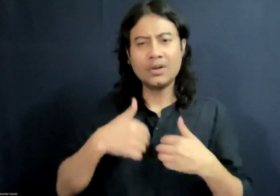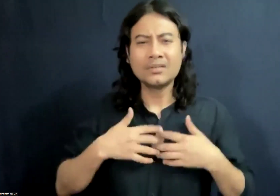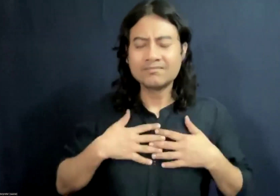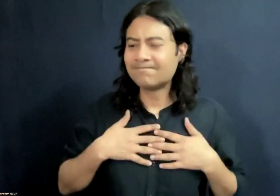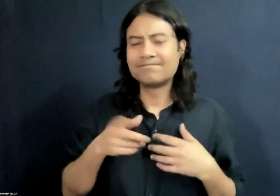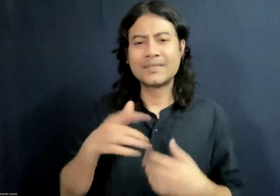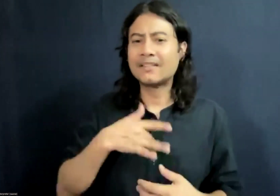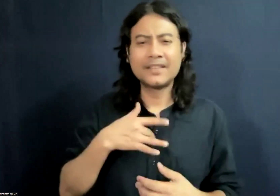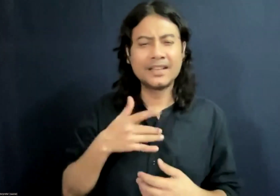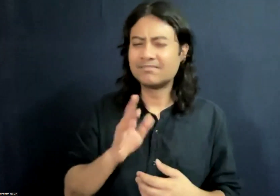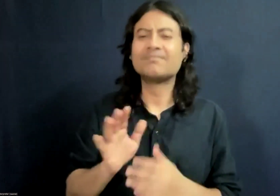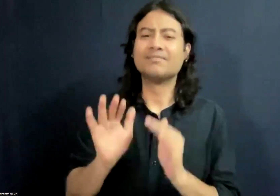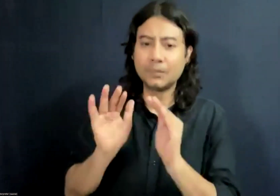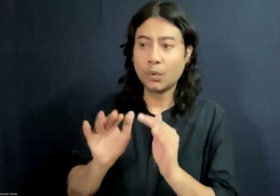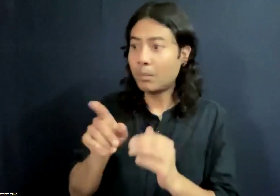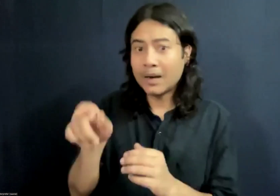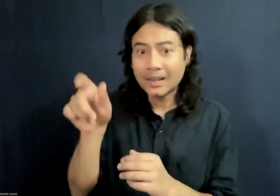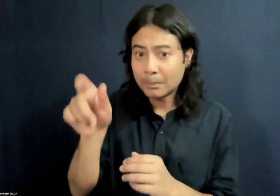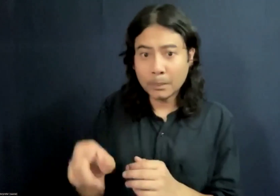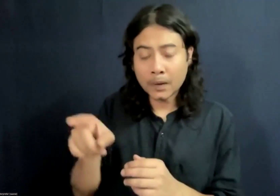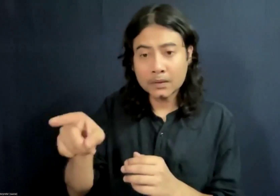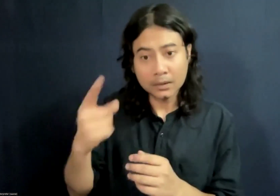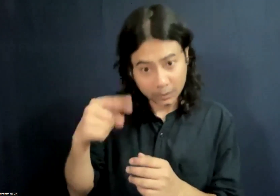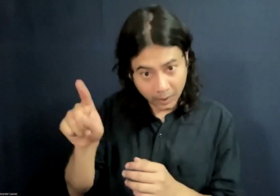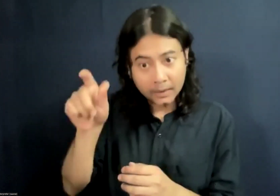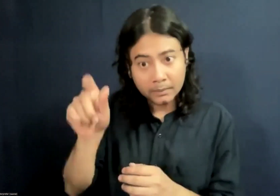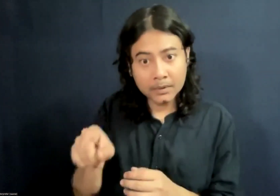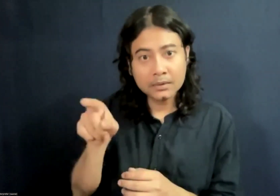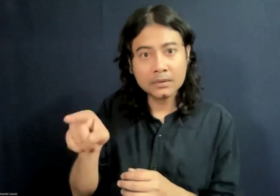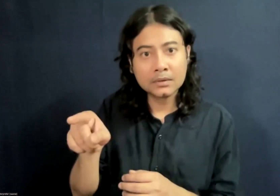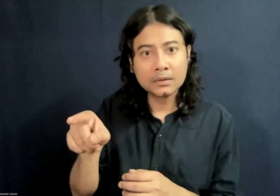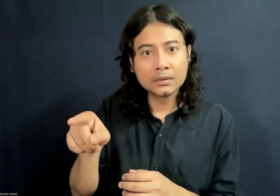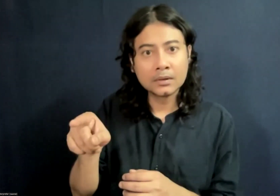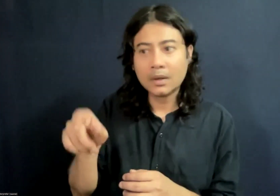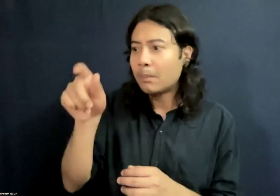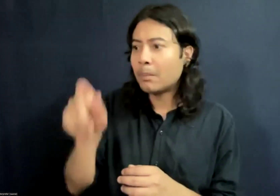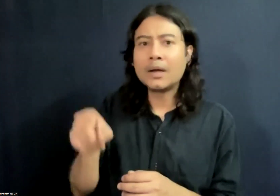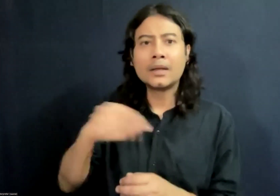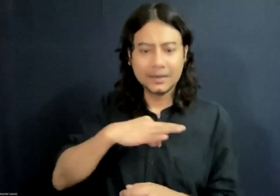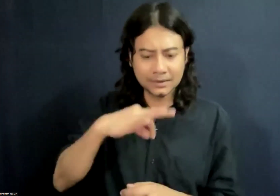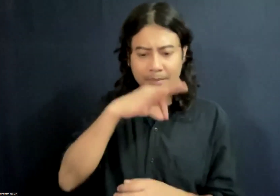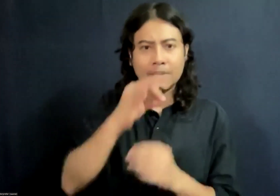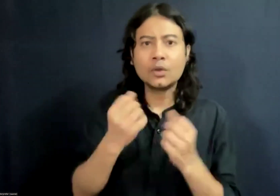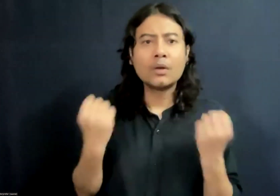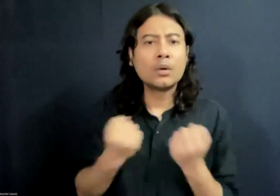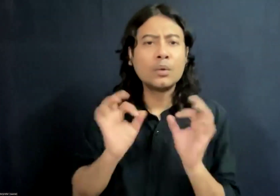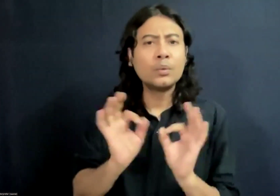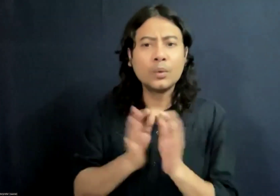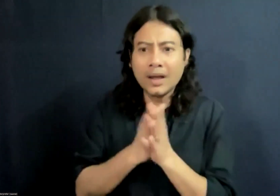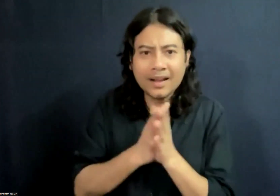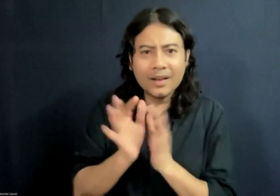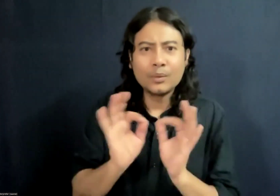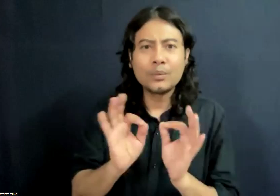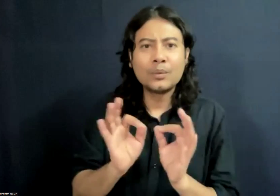to, because that poor man is not engaged in any of Krishna's service. What he will do? He will